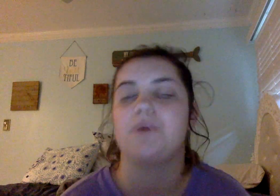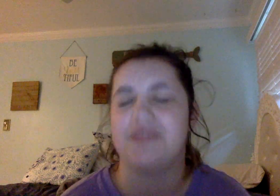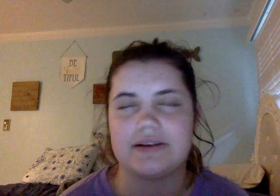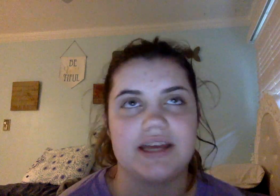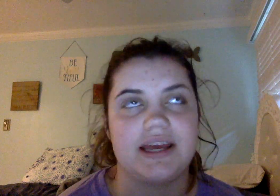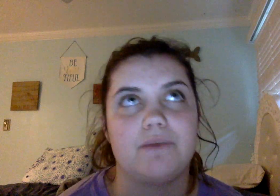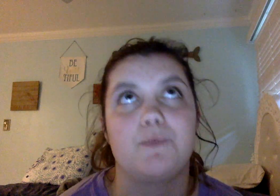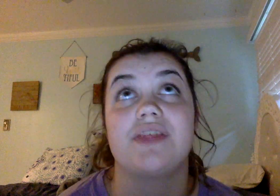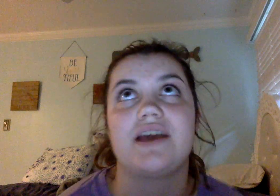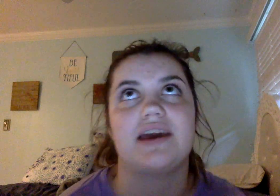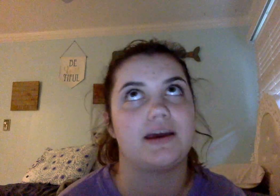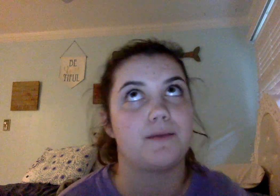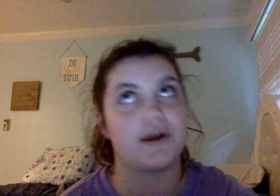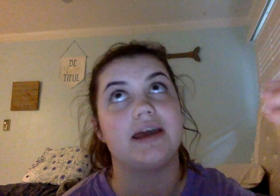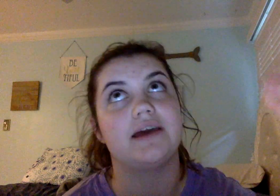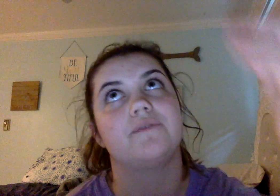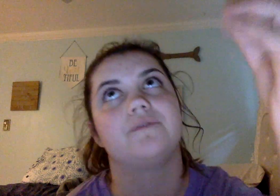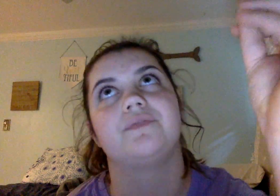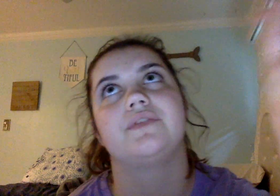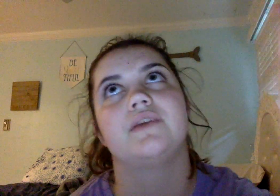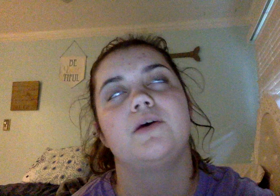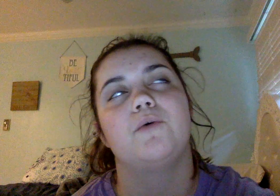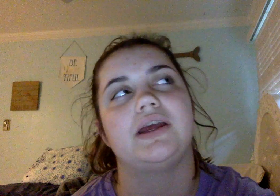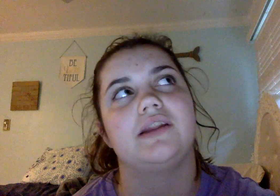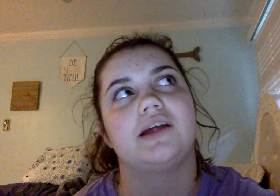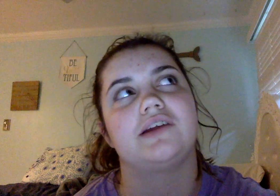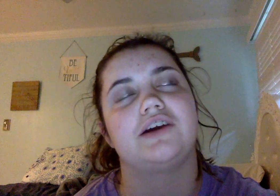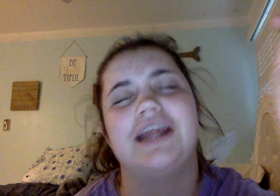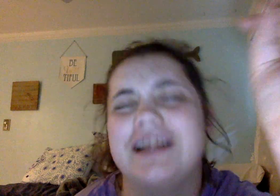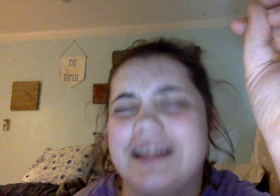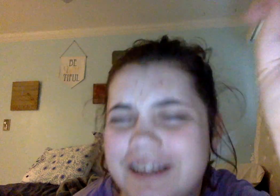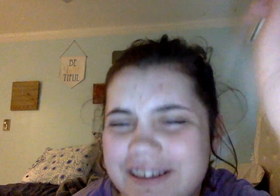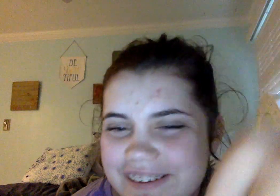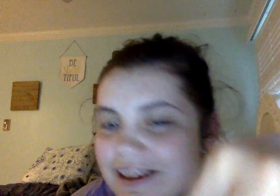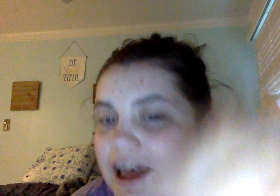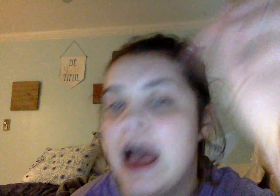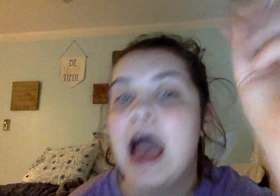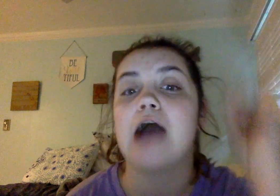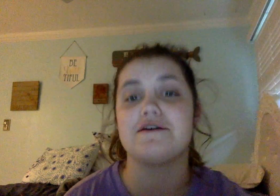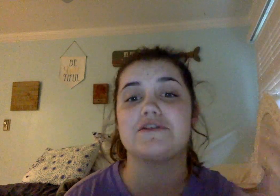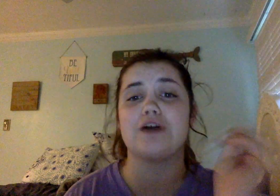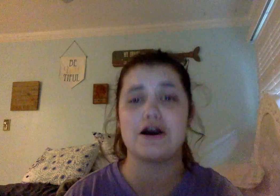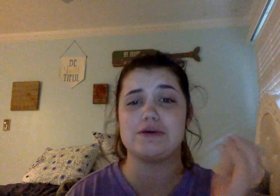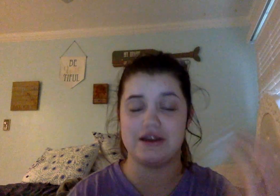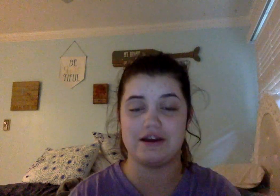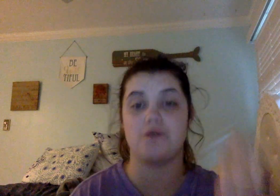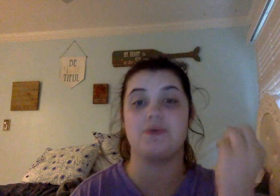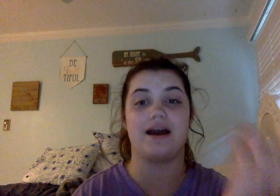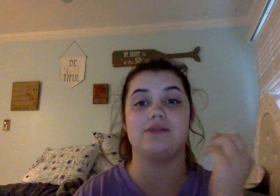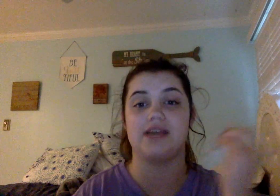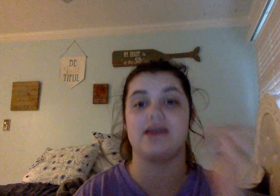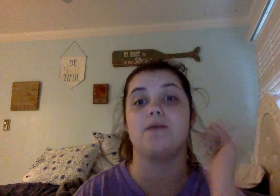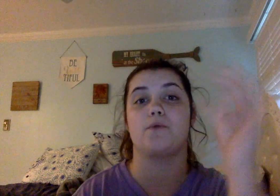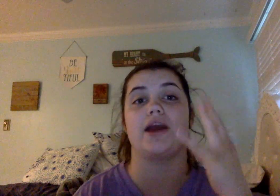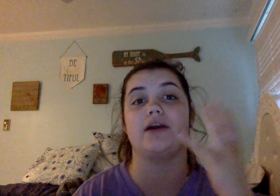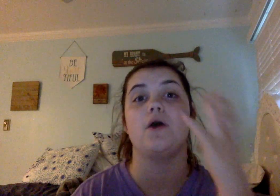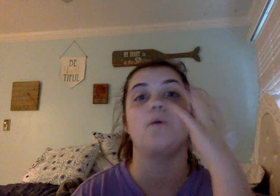without taking a break. Wait, I'm sorry. However long you can go without taking a break without